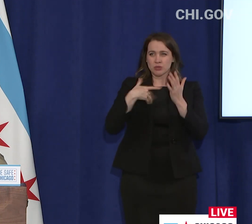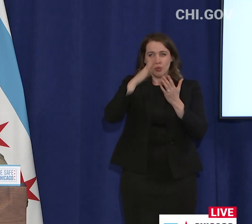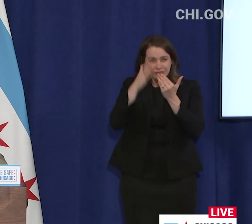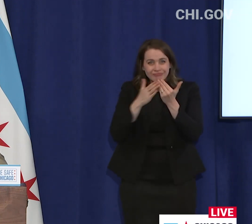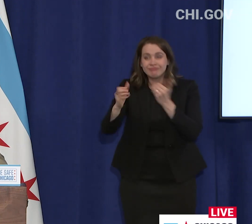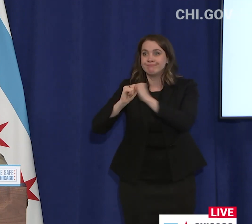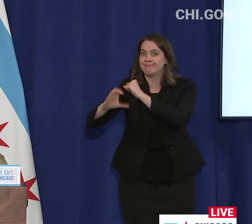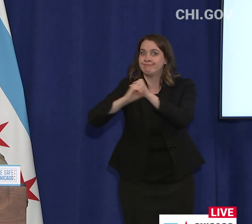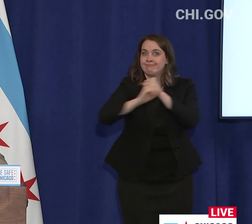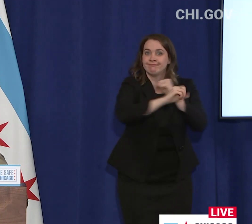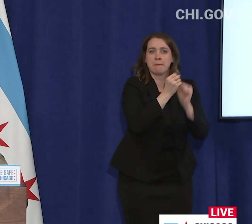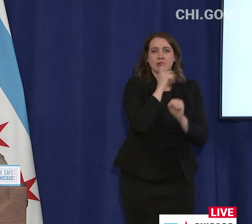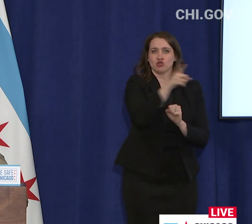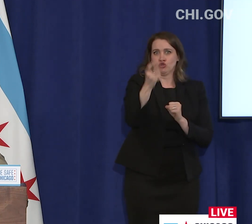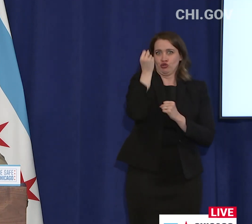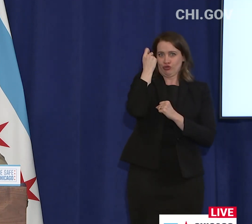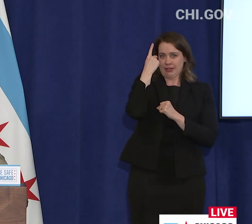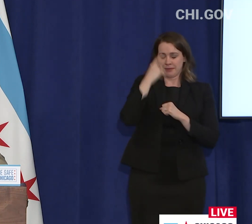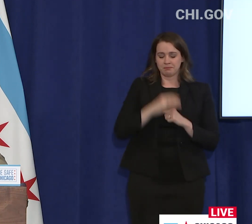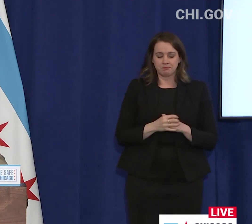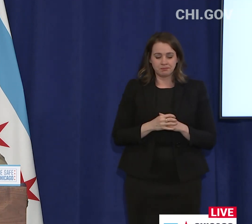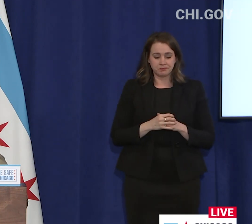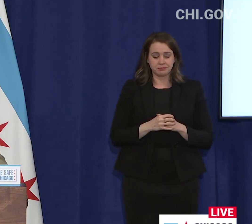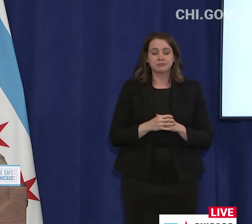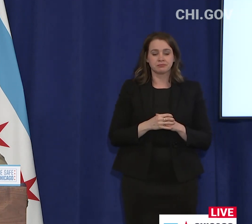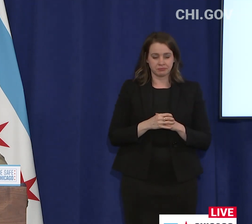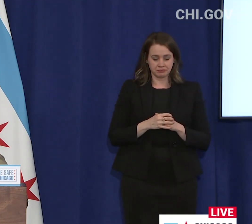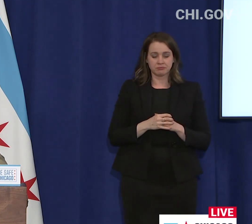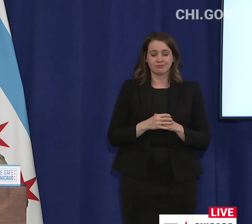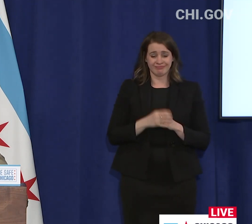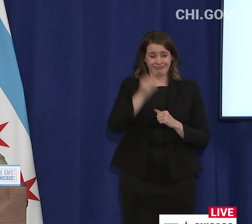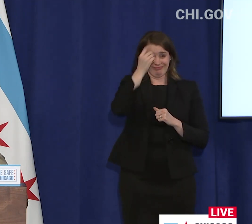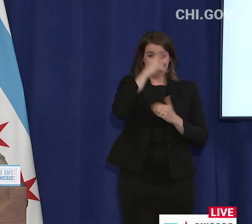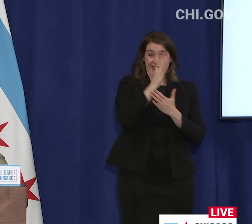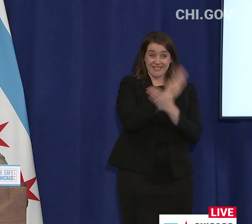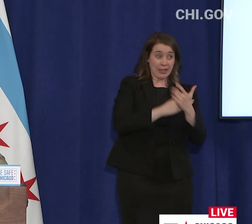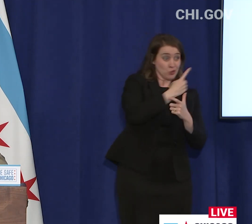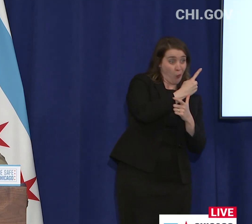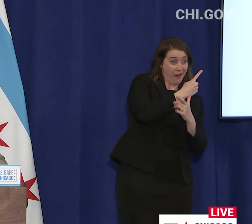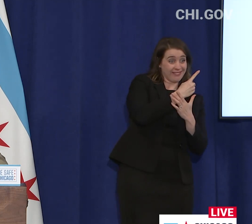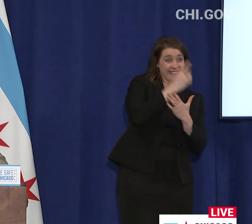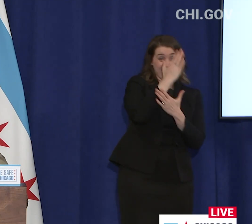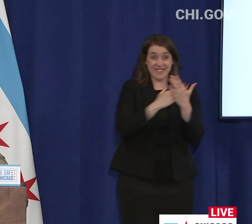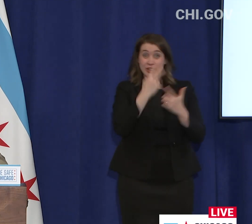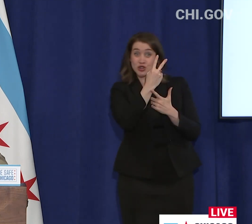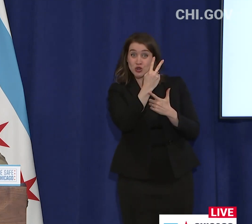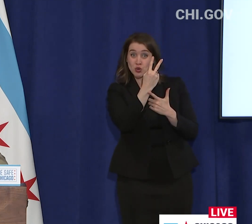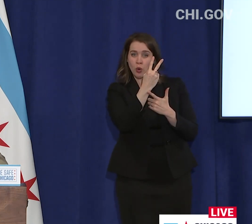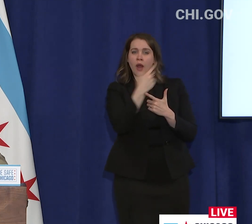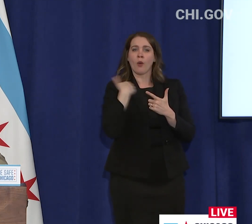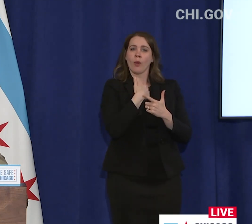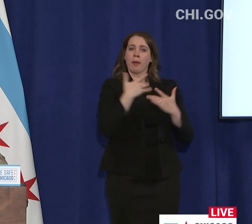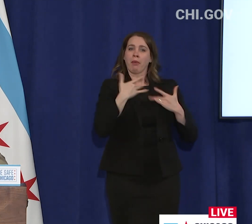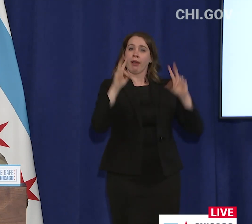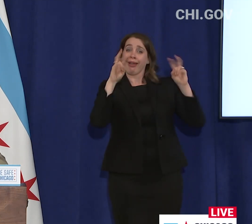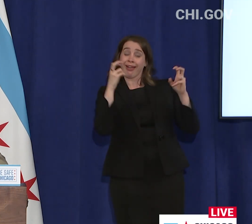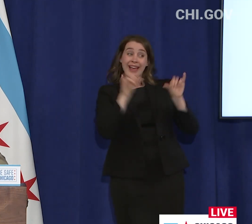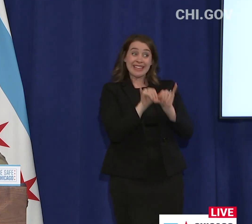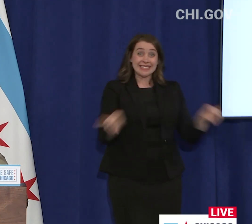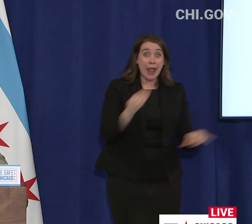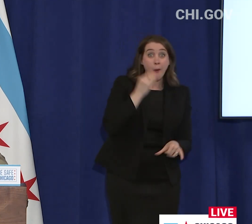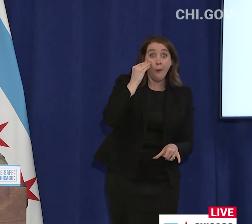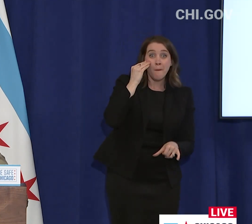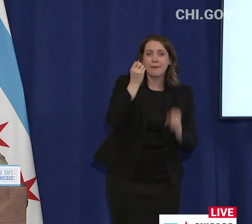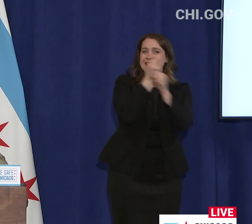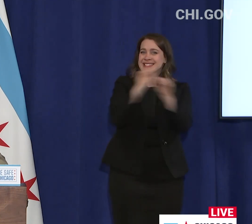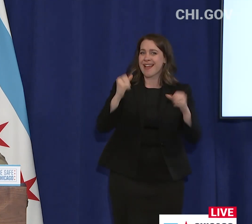campaign. During our first 2 phases of COVID-19 crisis, our campaign was Stay Home, Save Lives, and it